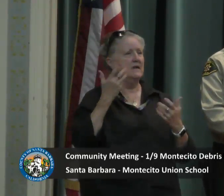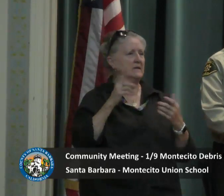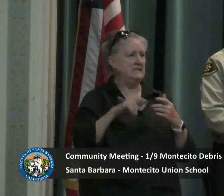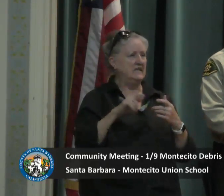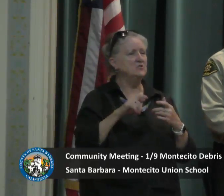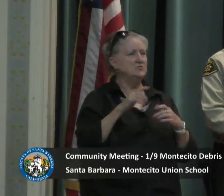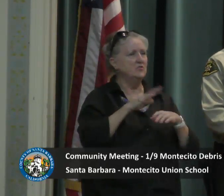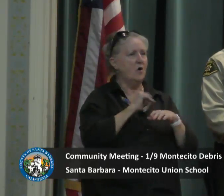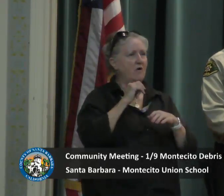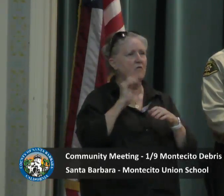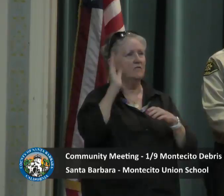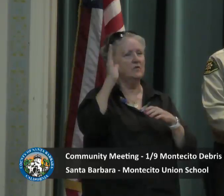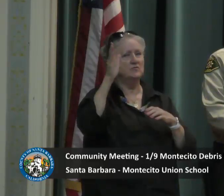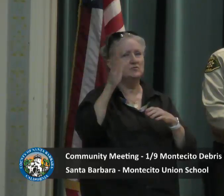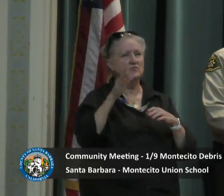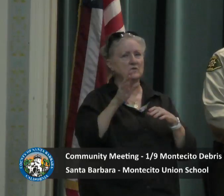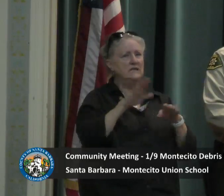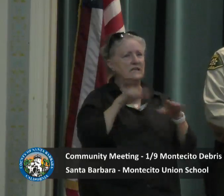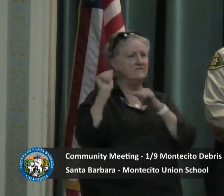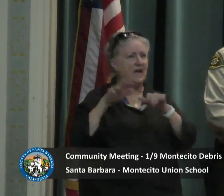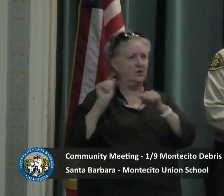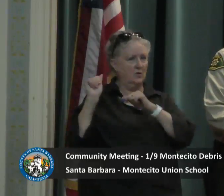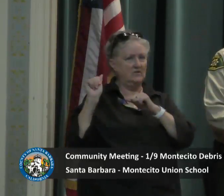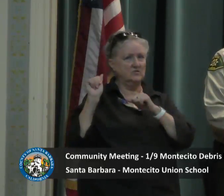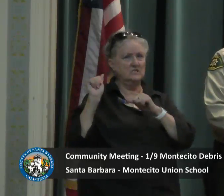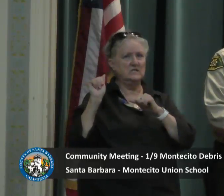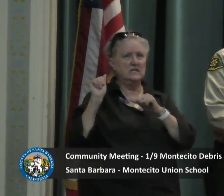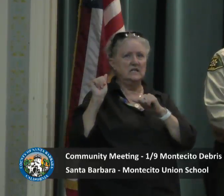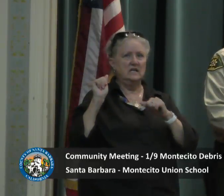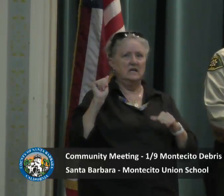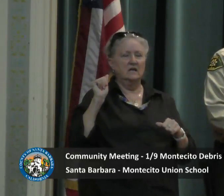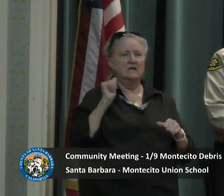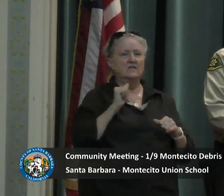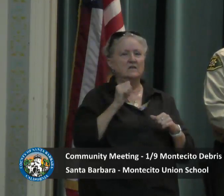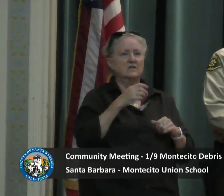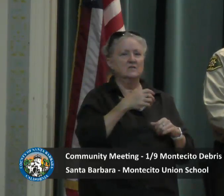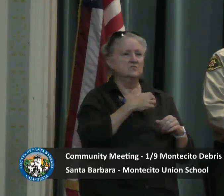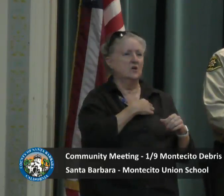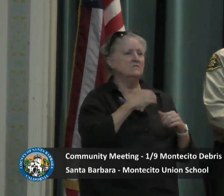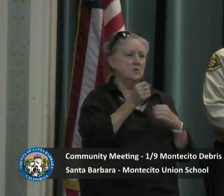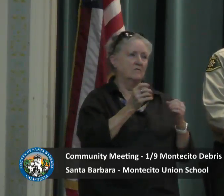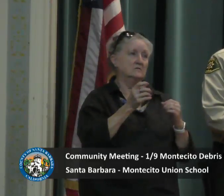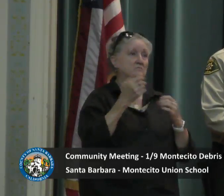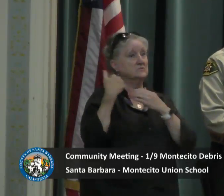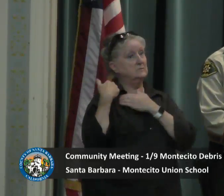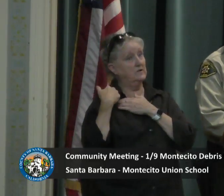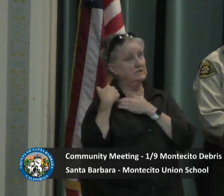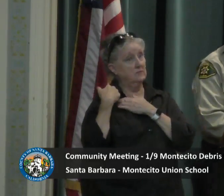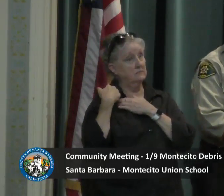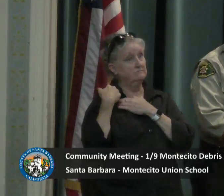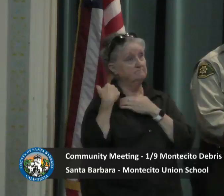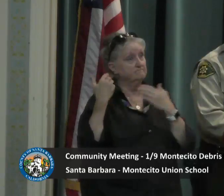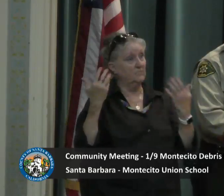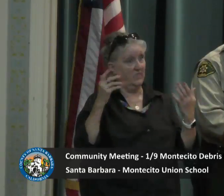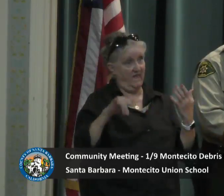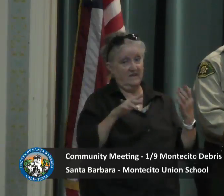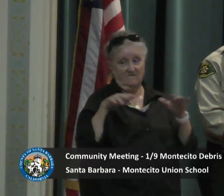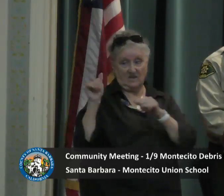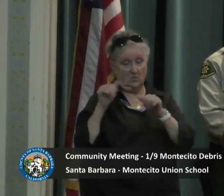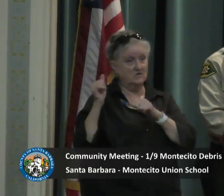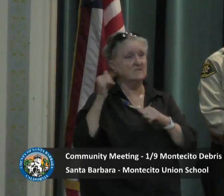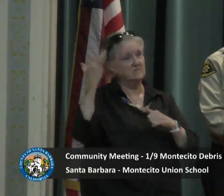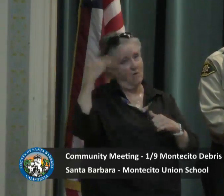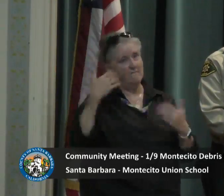And the sheriff's office is responsible for conducting those evacuations, so that's why I'm here tonight to talk about them.